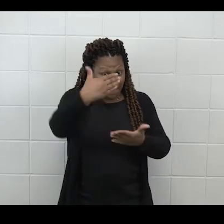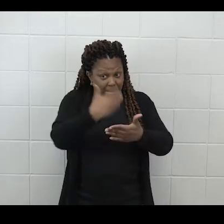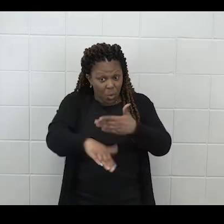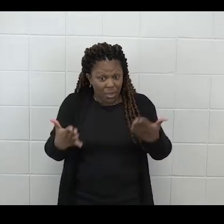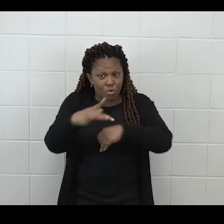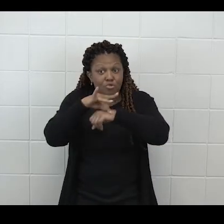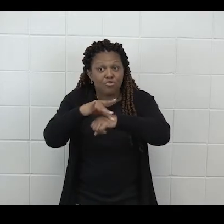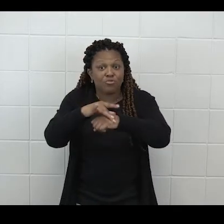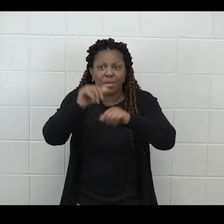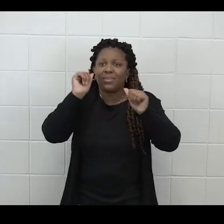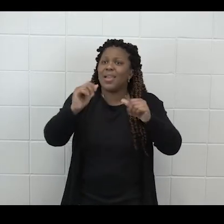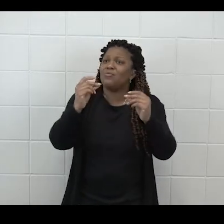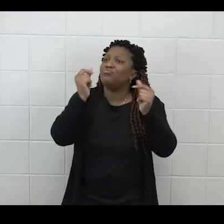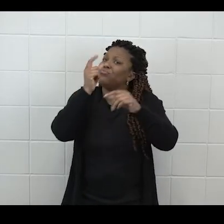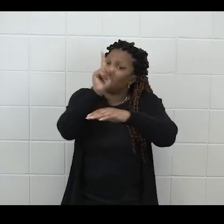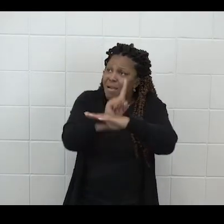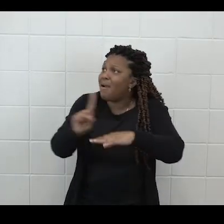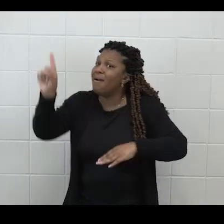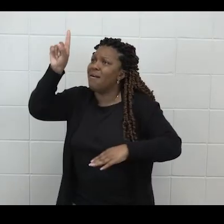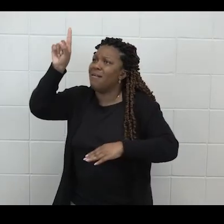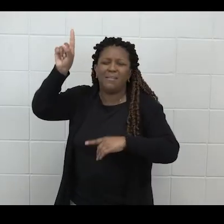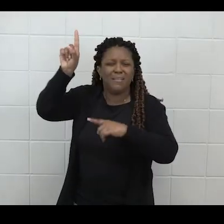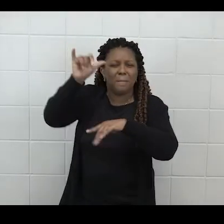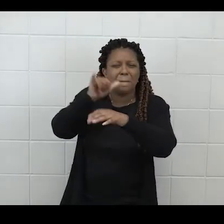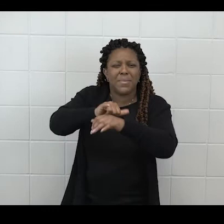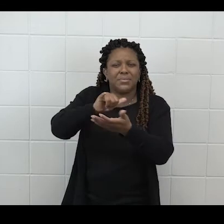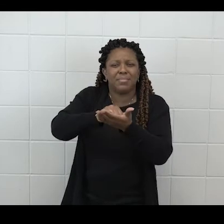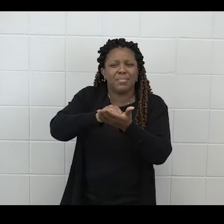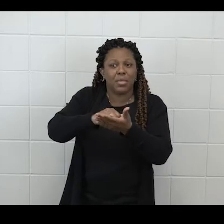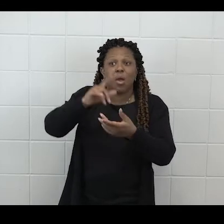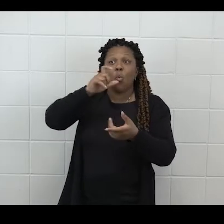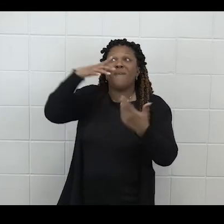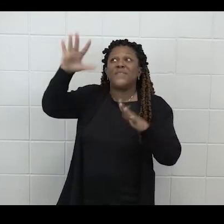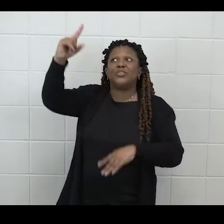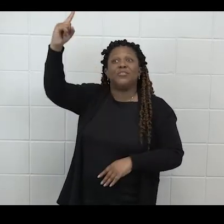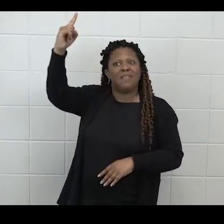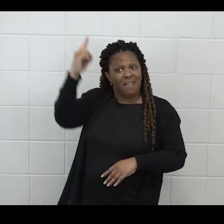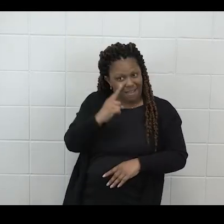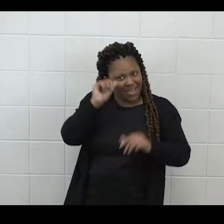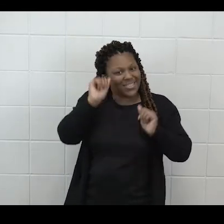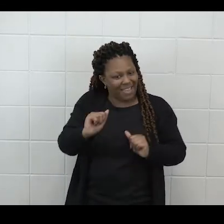heaven, the Son of Man. And just as Moses lifted up